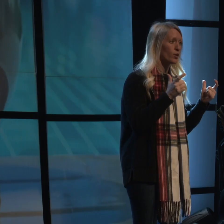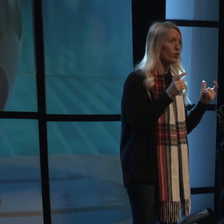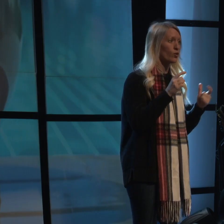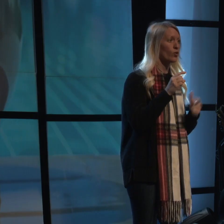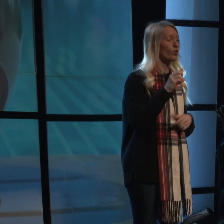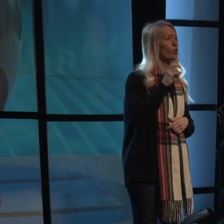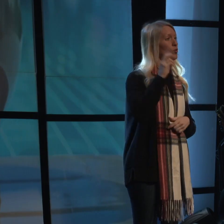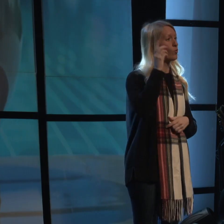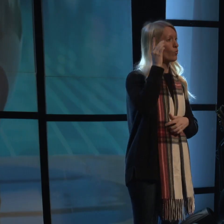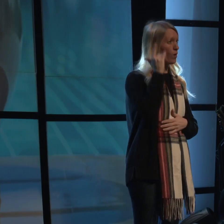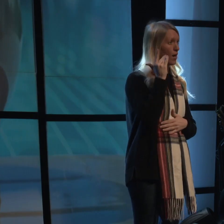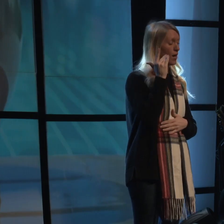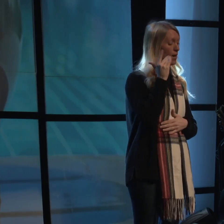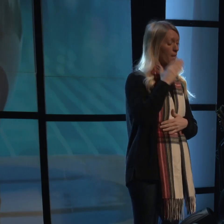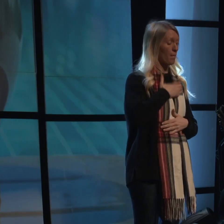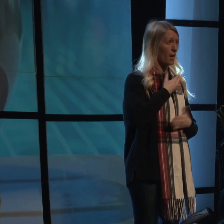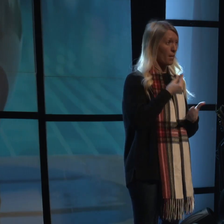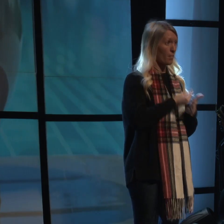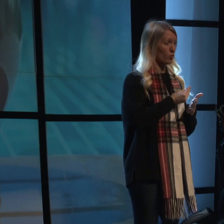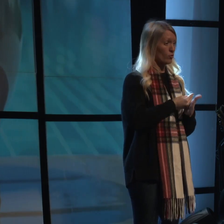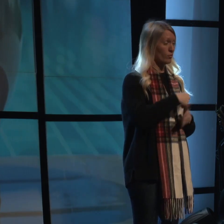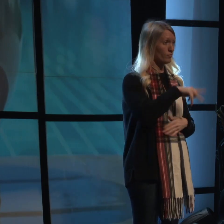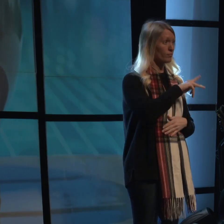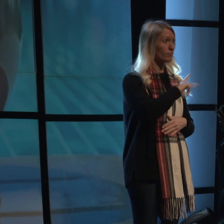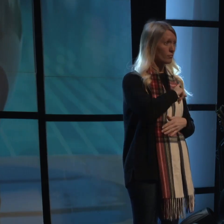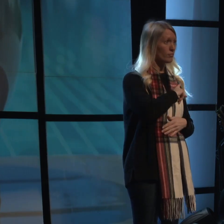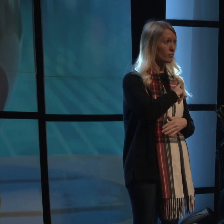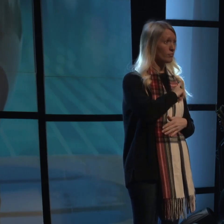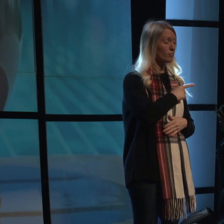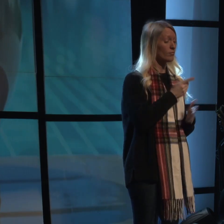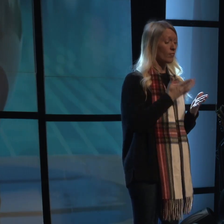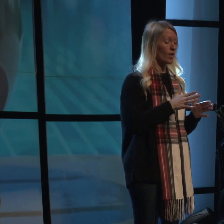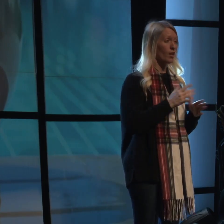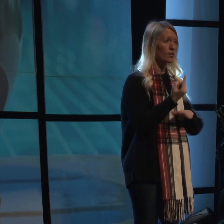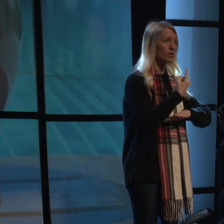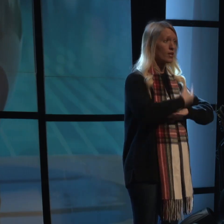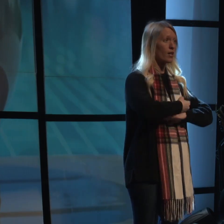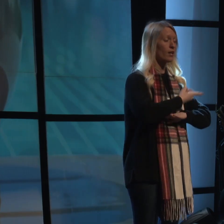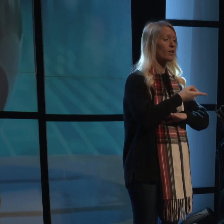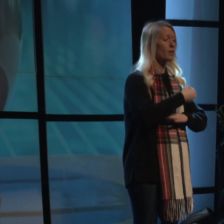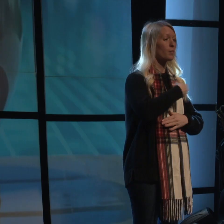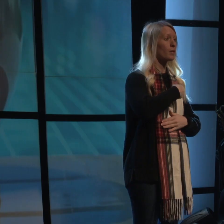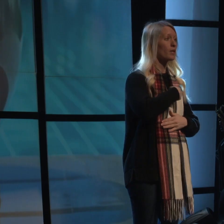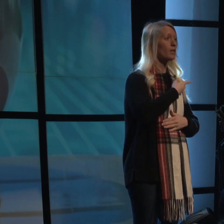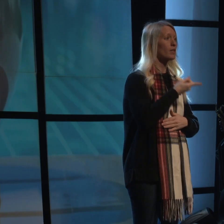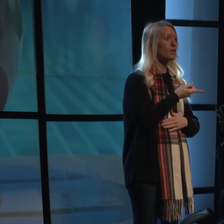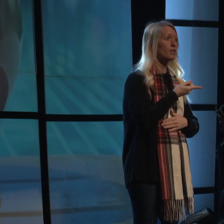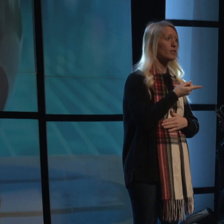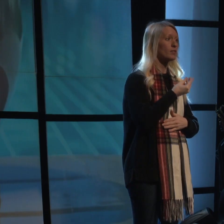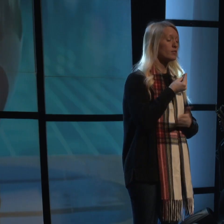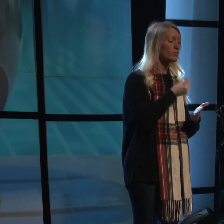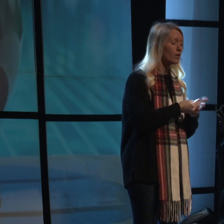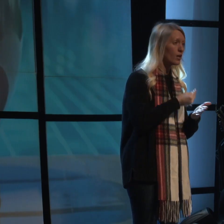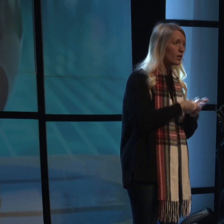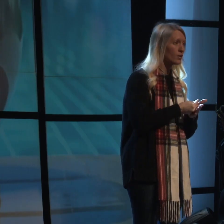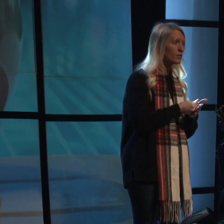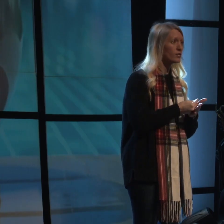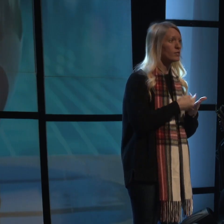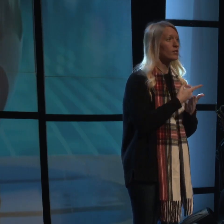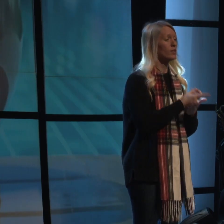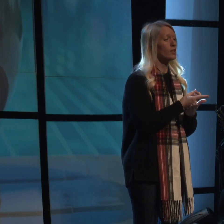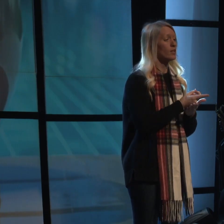That my personal finances, at the end of the day, are about me being able to fund and facilitate an expression